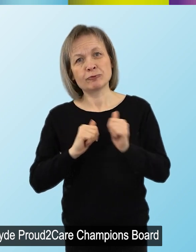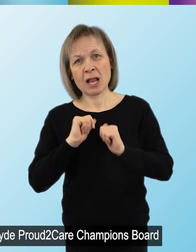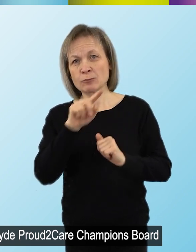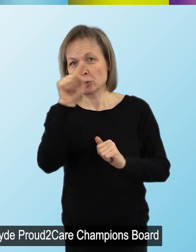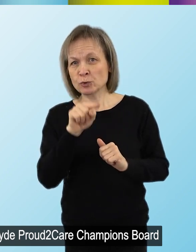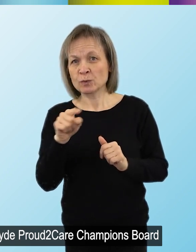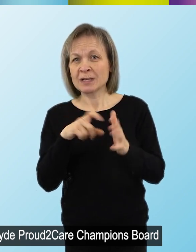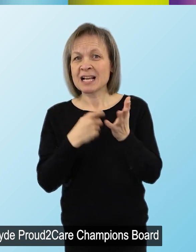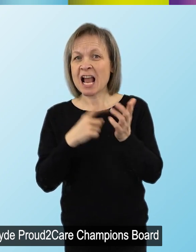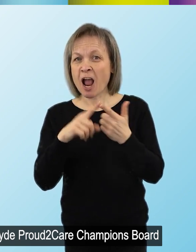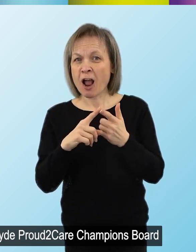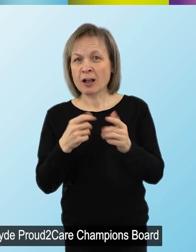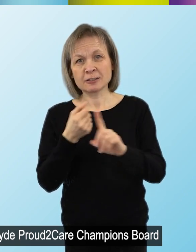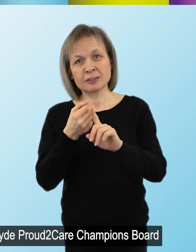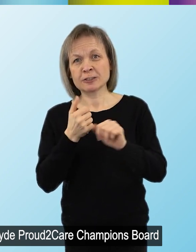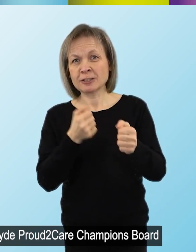Inverclyde Proud to Care Champions Board.